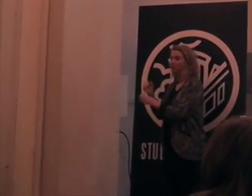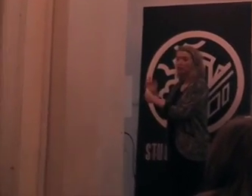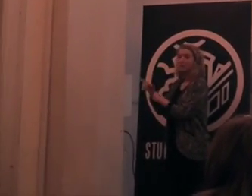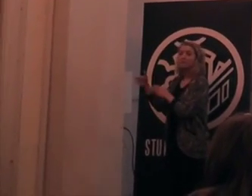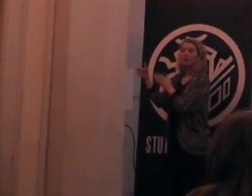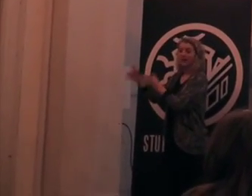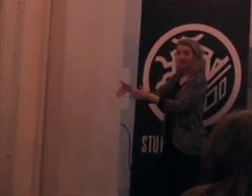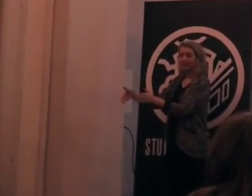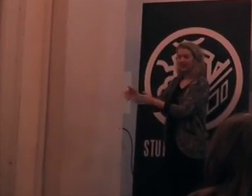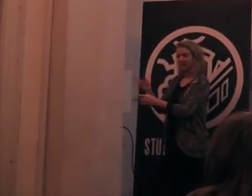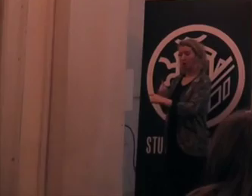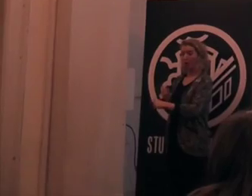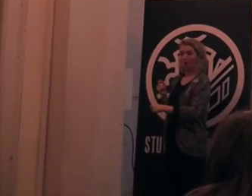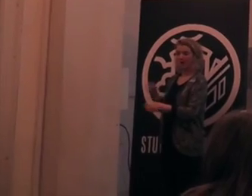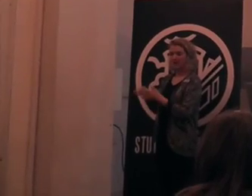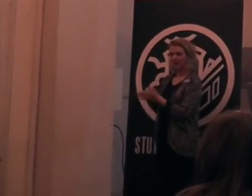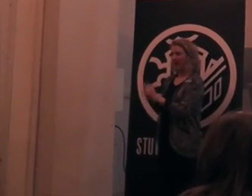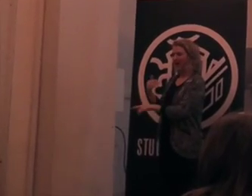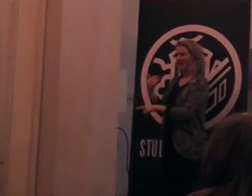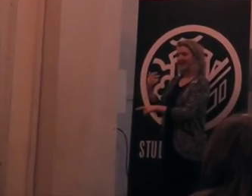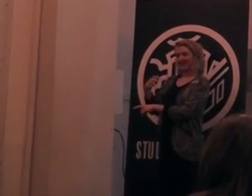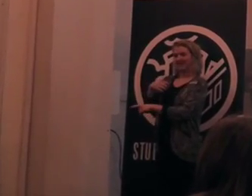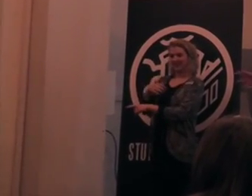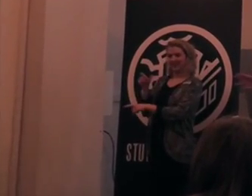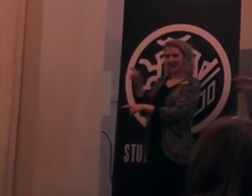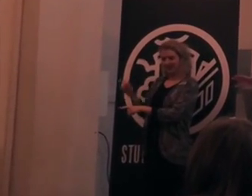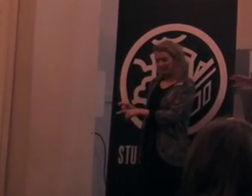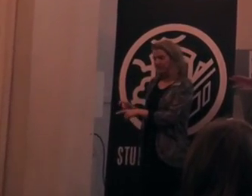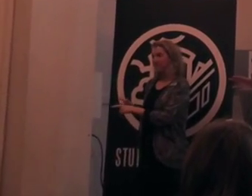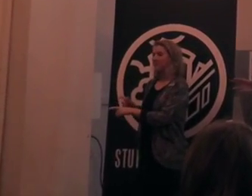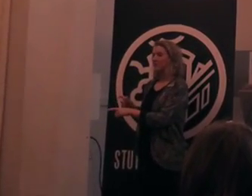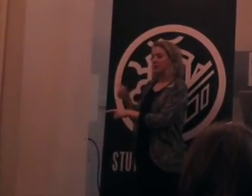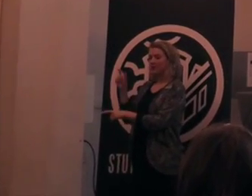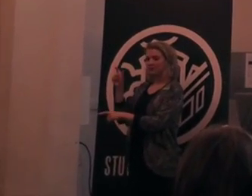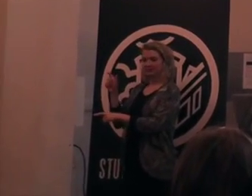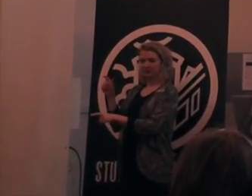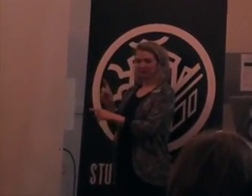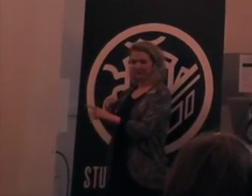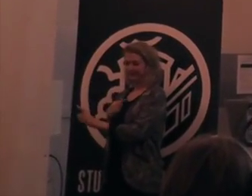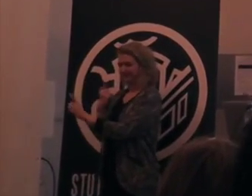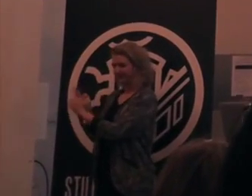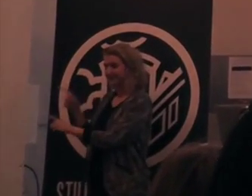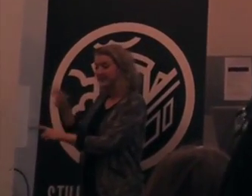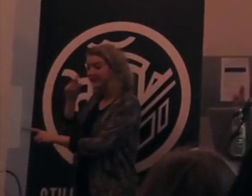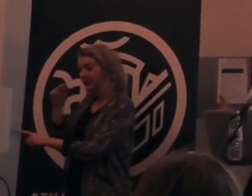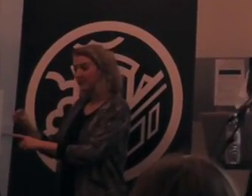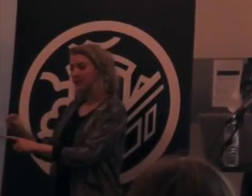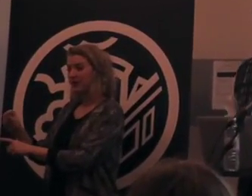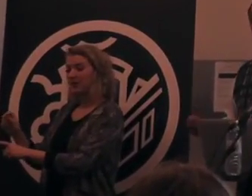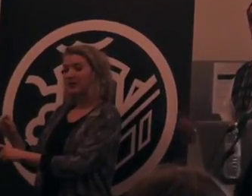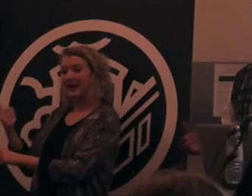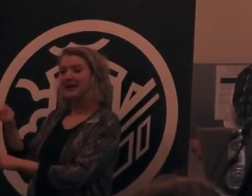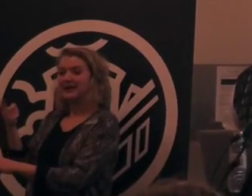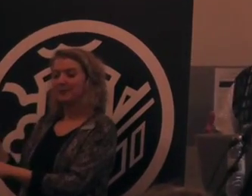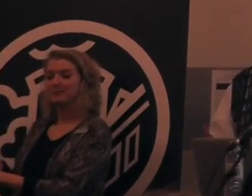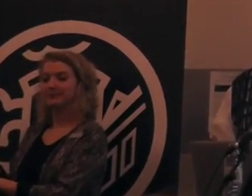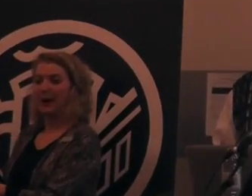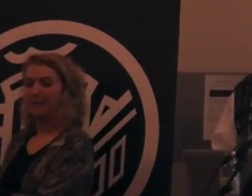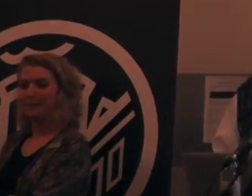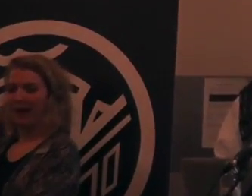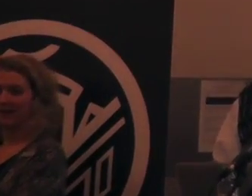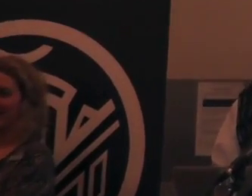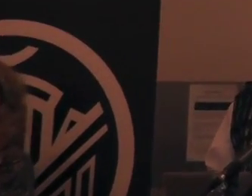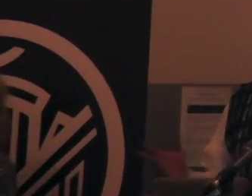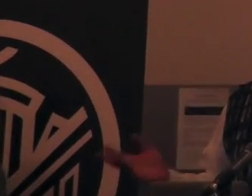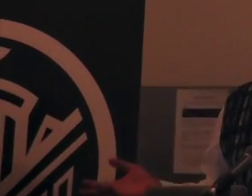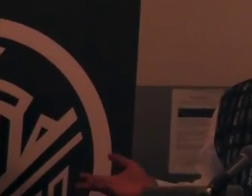there was a woman, there's three PFLAG mothers that I met in Vietnam, and one of them is a street vendor who stood up for her